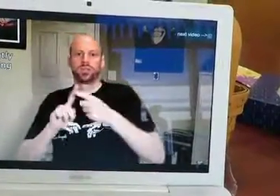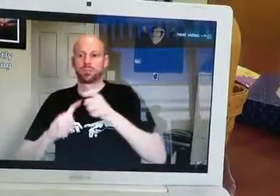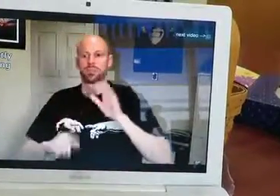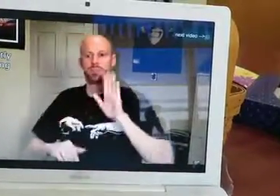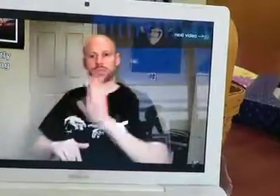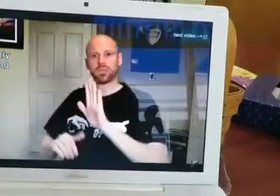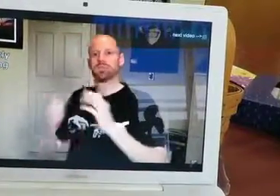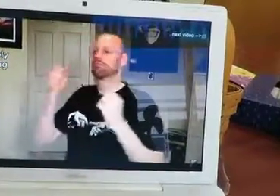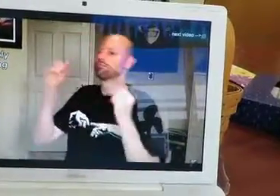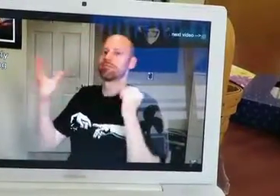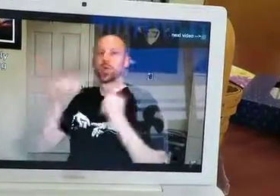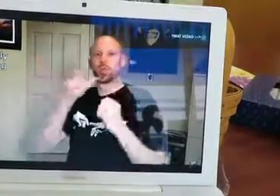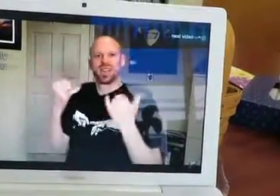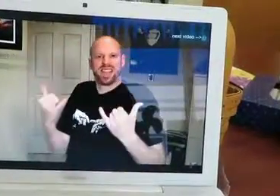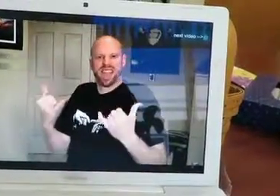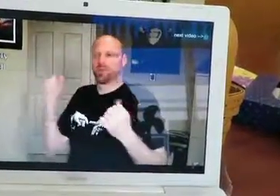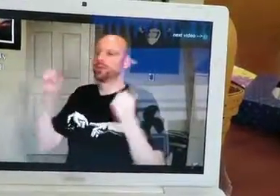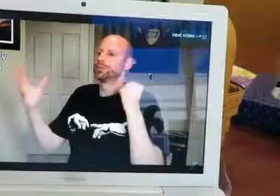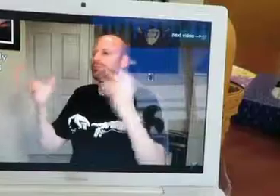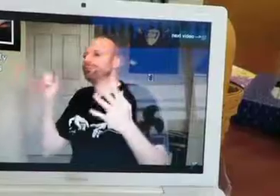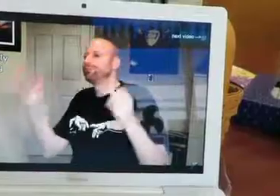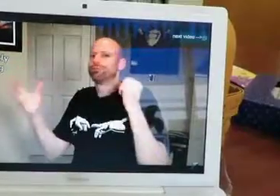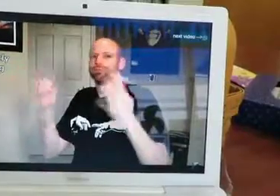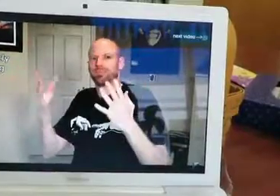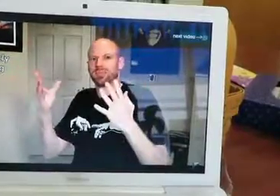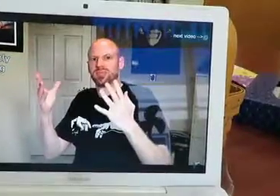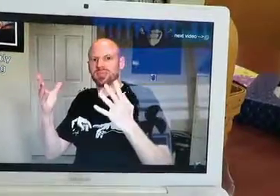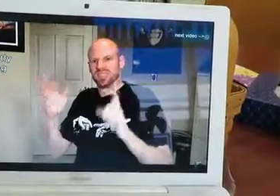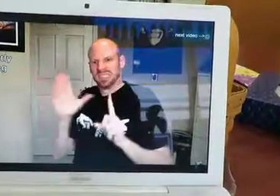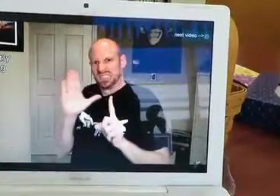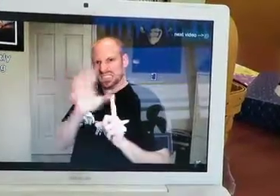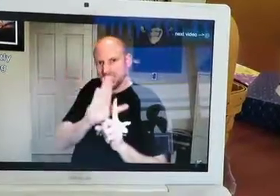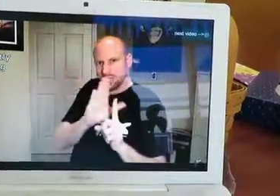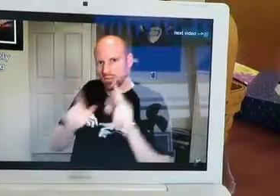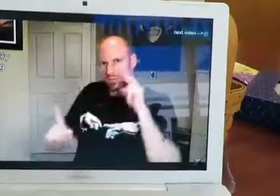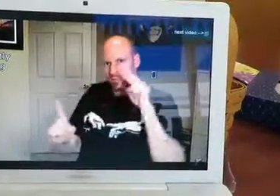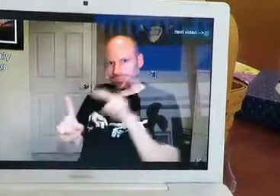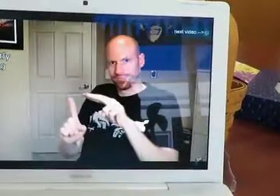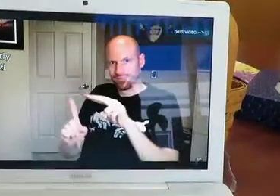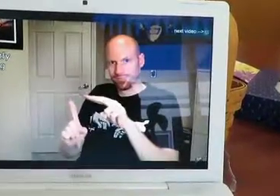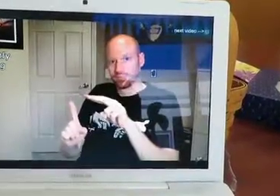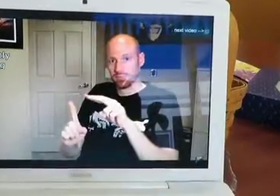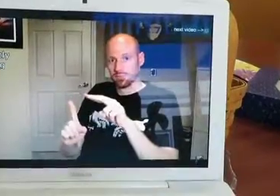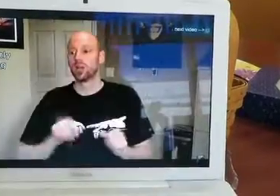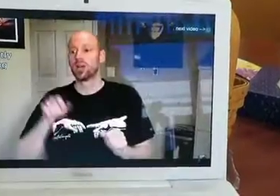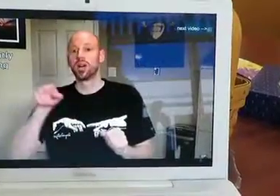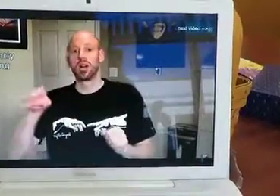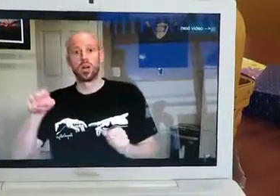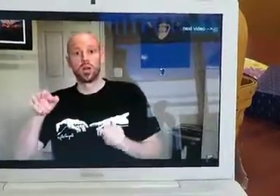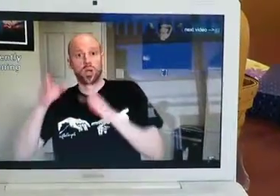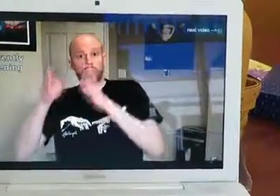we'll discuss the person signing their perspective.